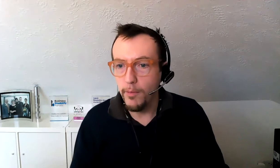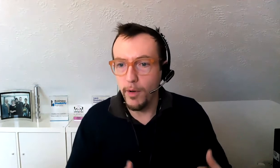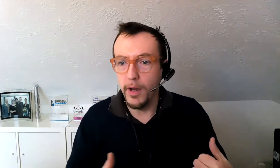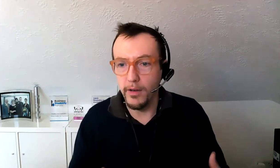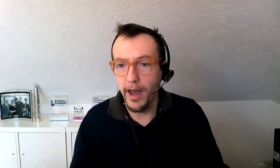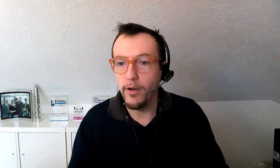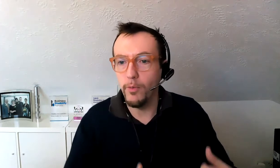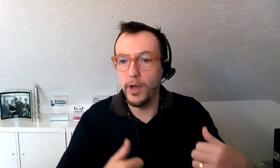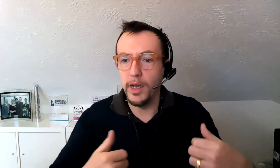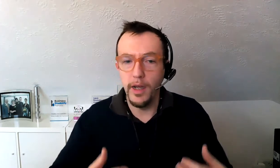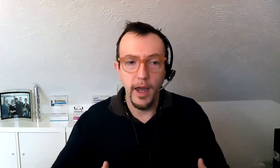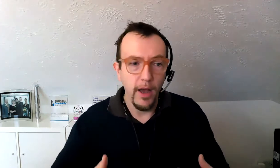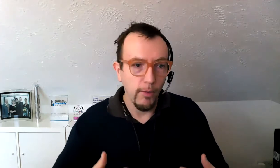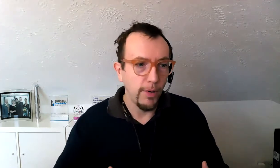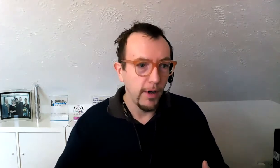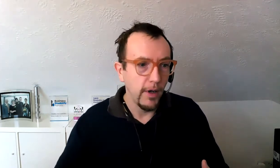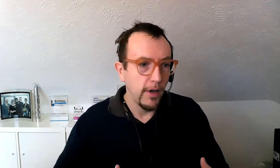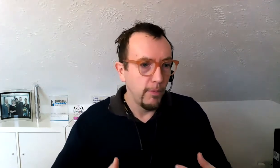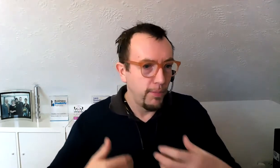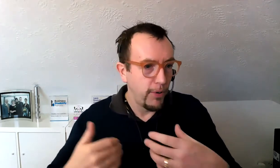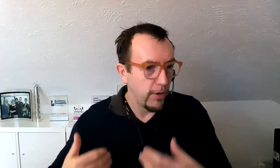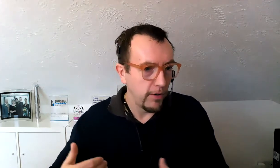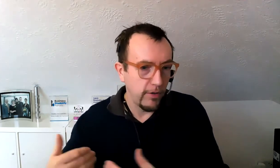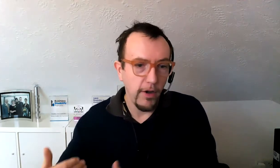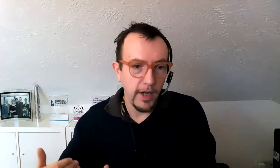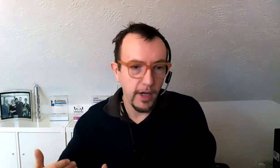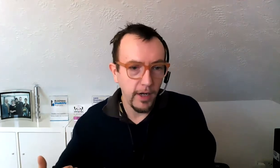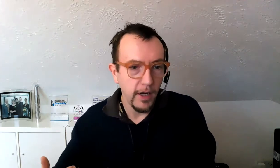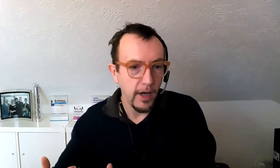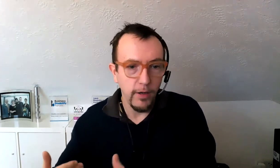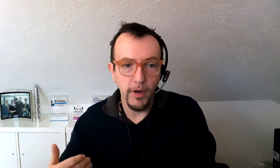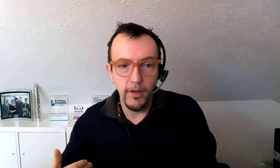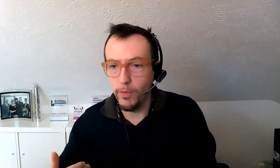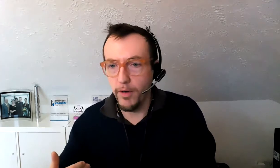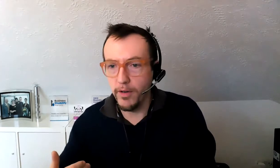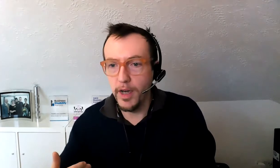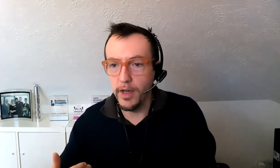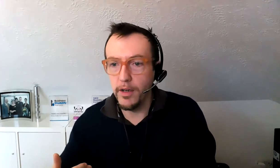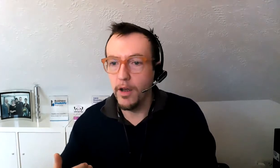but it's how can we help put signing into places where it's needed,